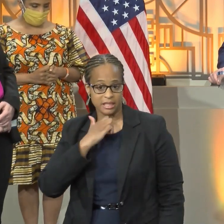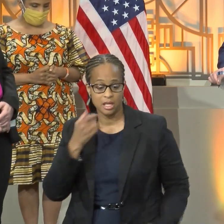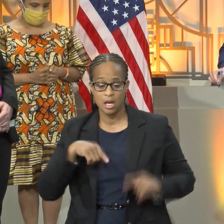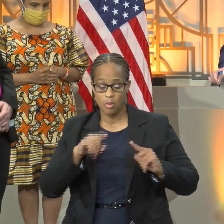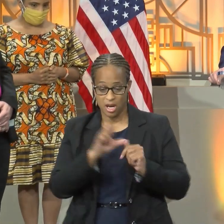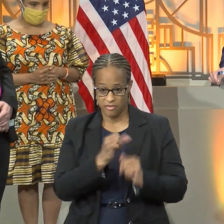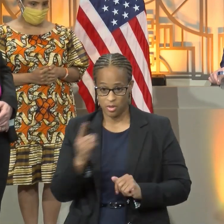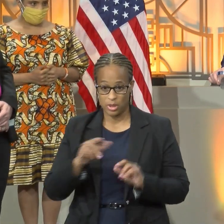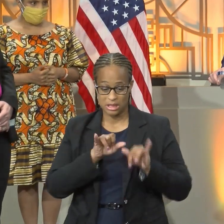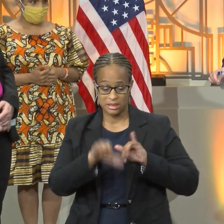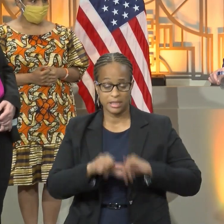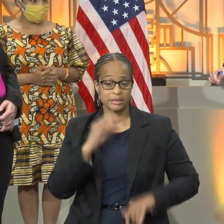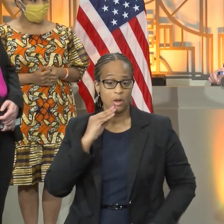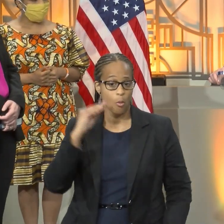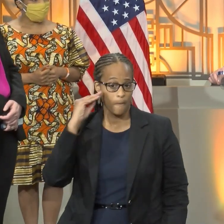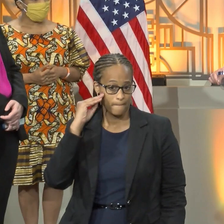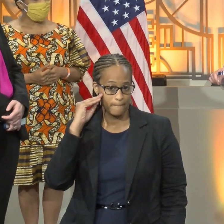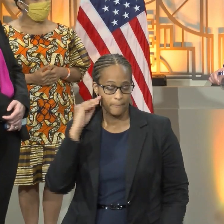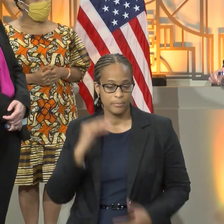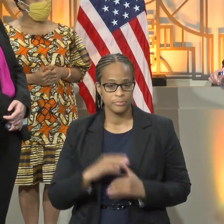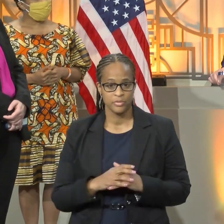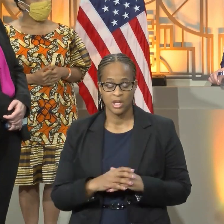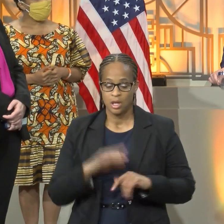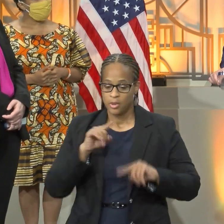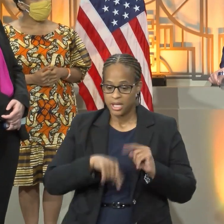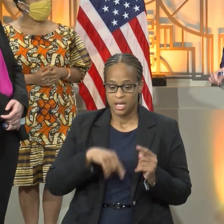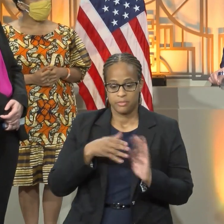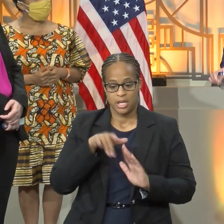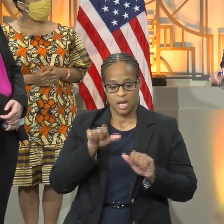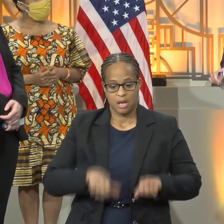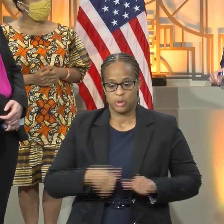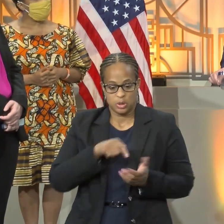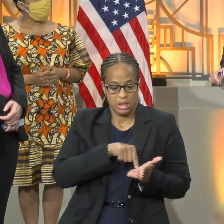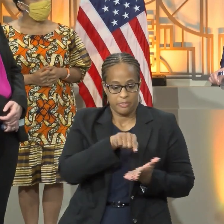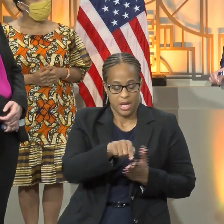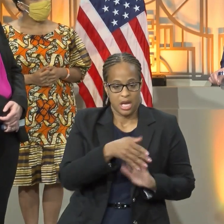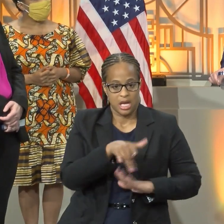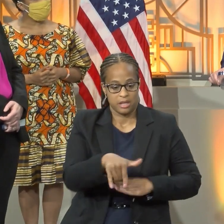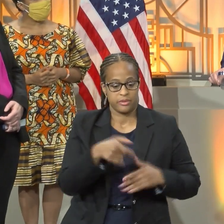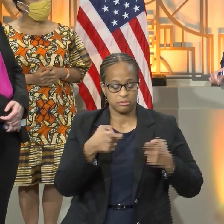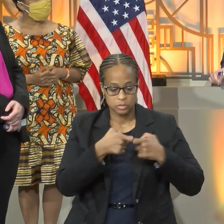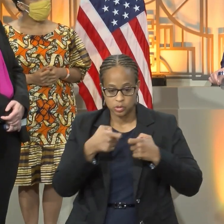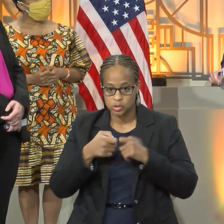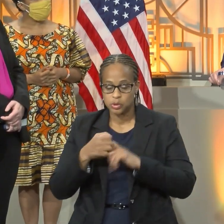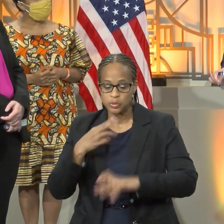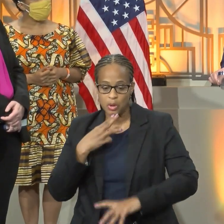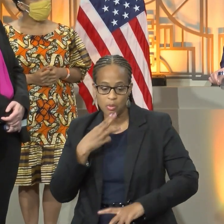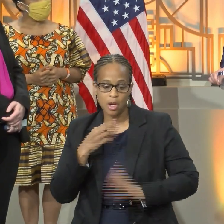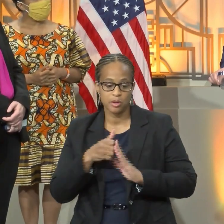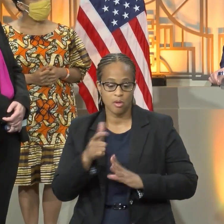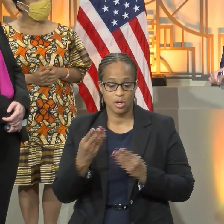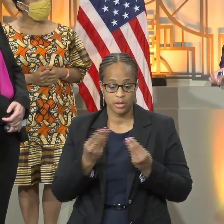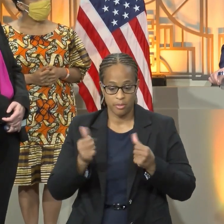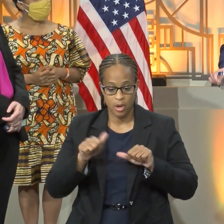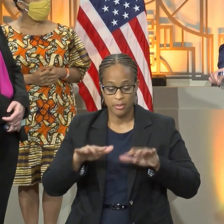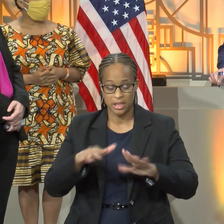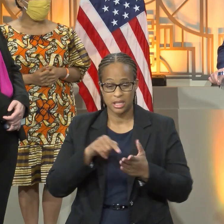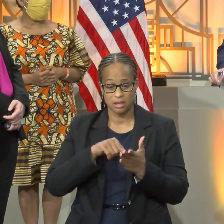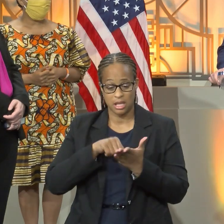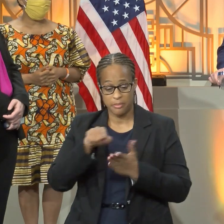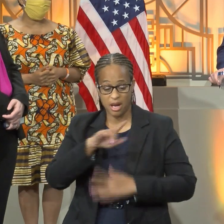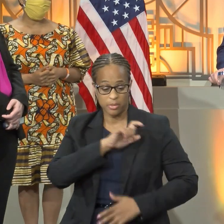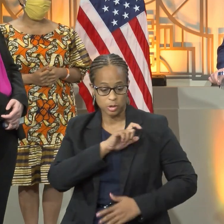while everyone stays at home. We won't be able to afford the utilities or pay the property taxes that keep our police officers on patrol,